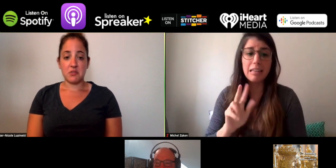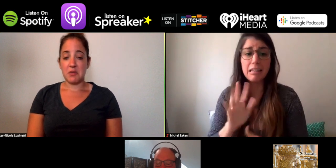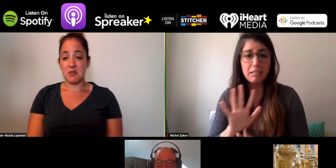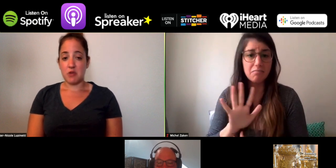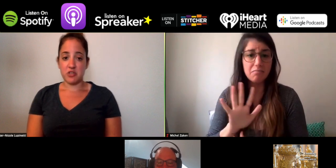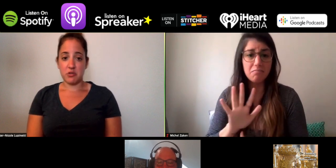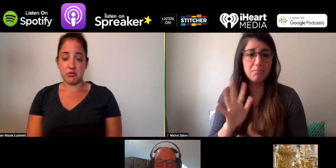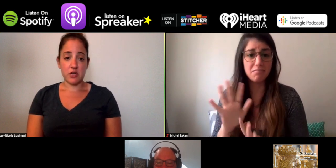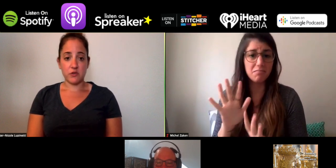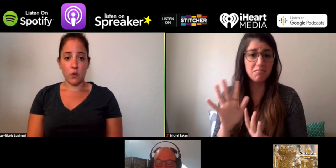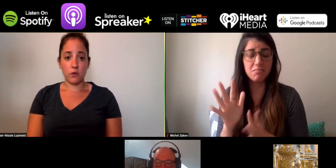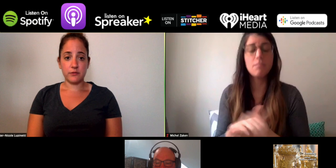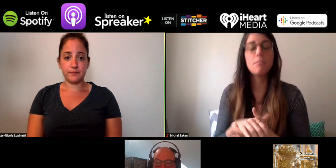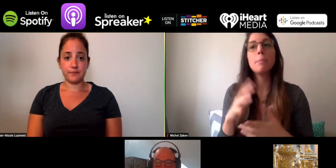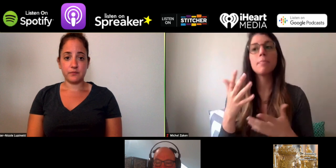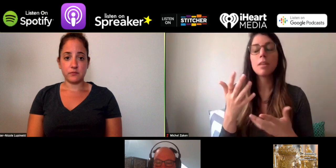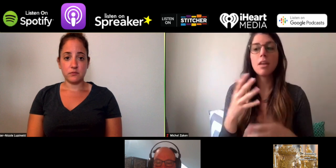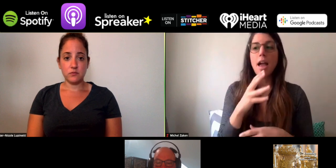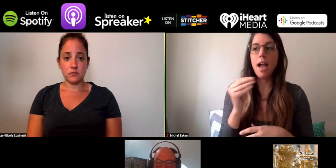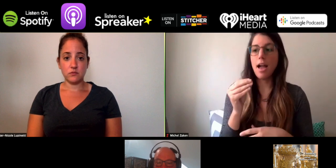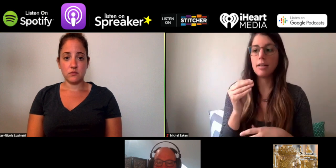So maybe around 2 or 3 years old.